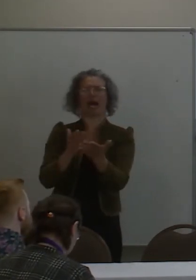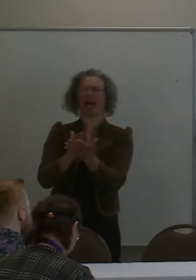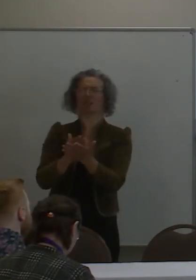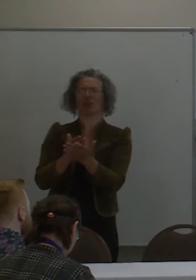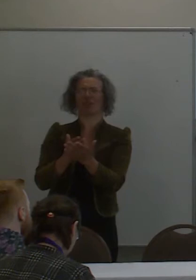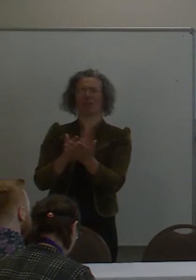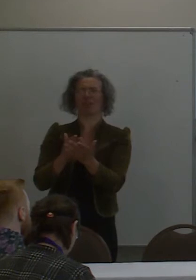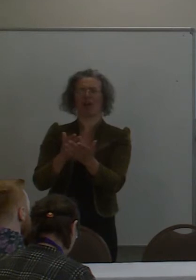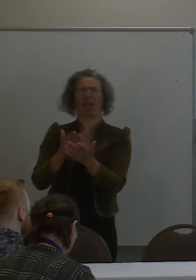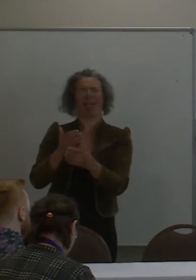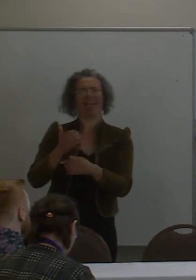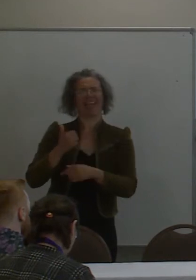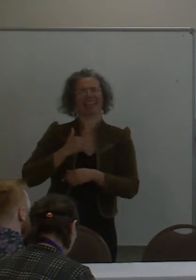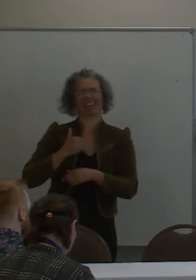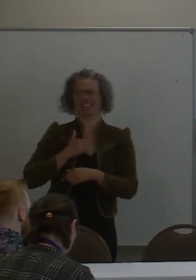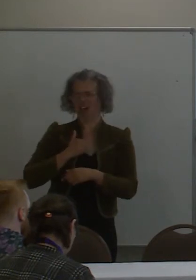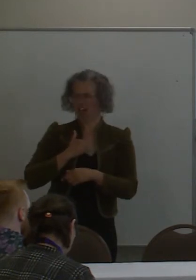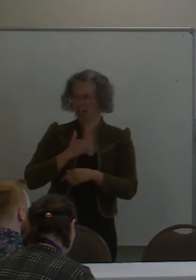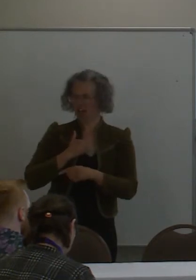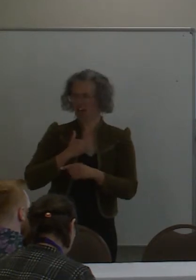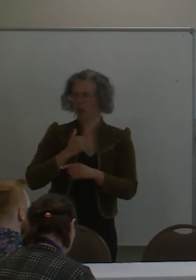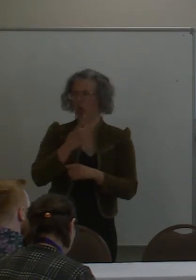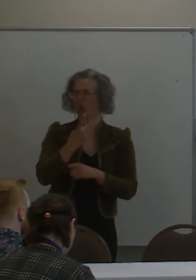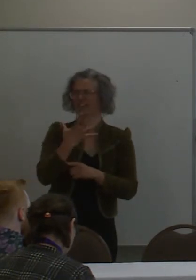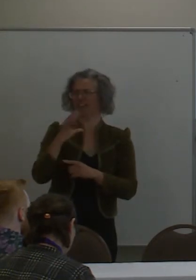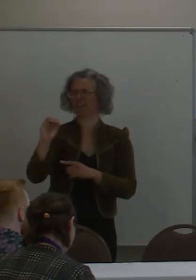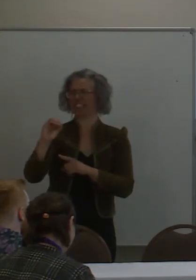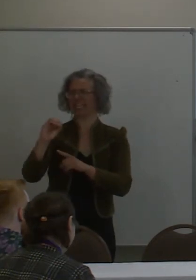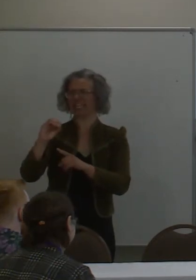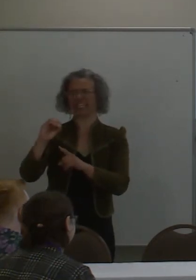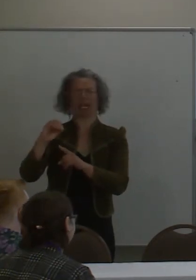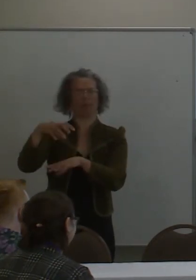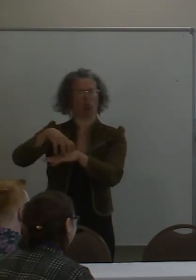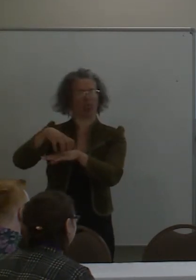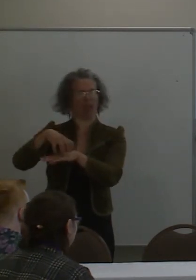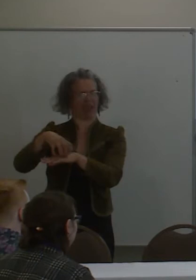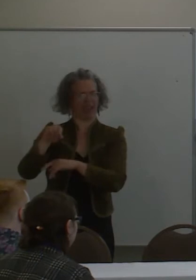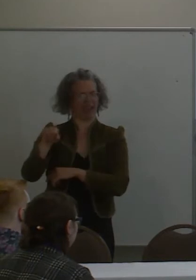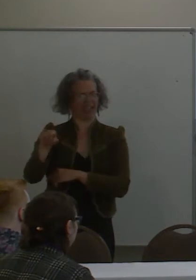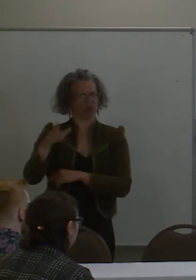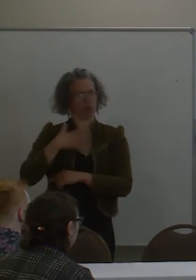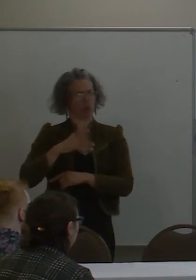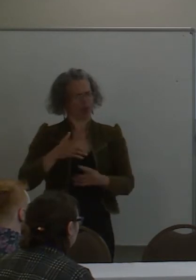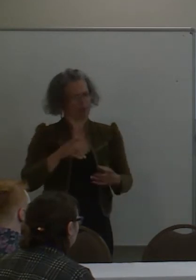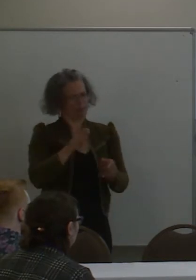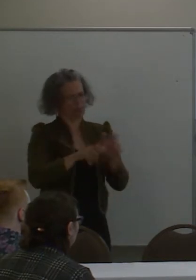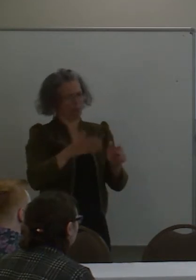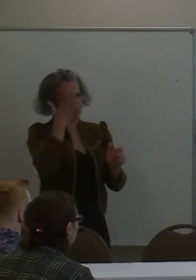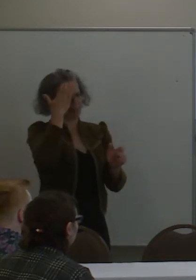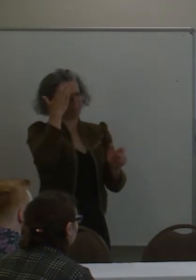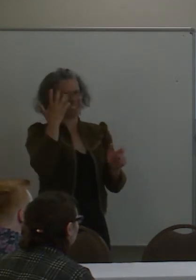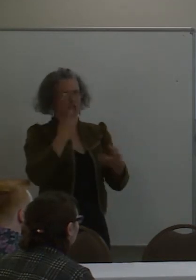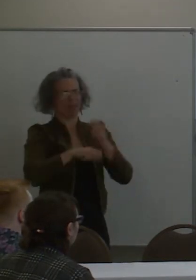to us. The plus was to acknowledge that there were other people there first, and we want them to be involved in the celebrations.